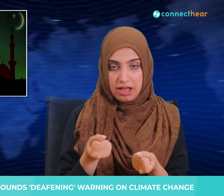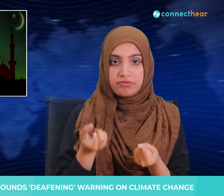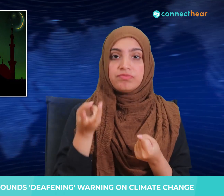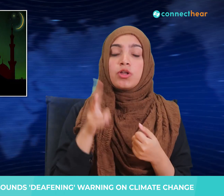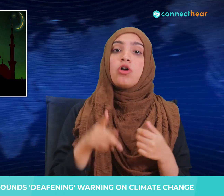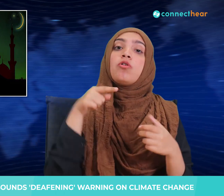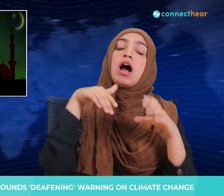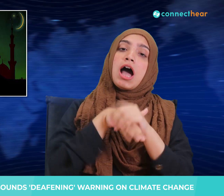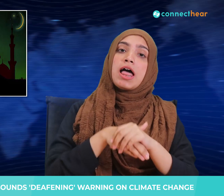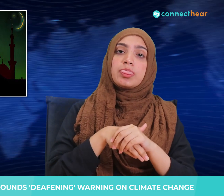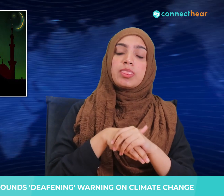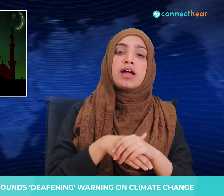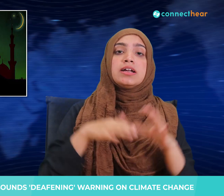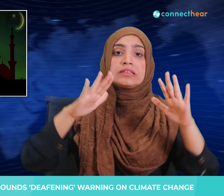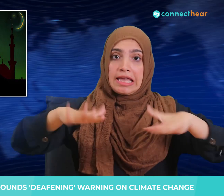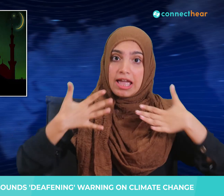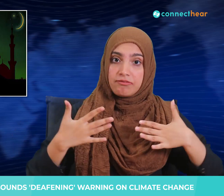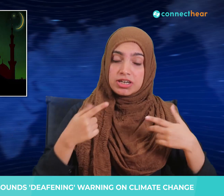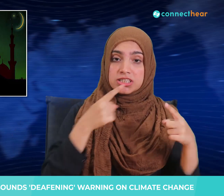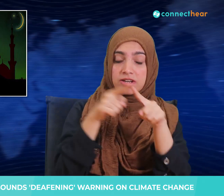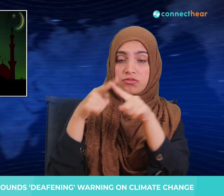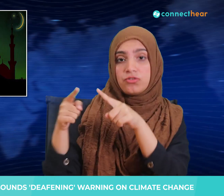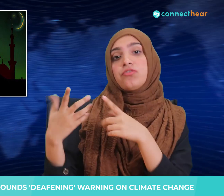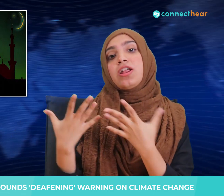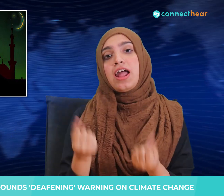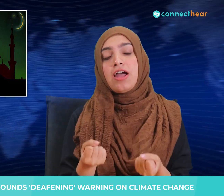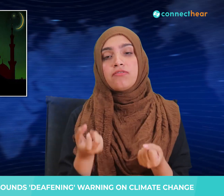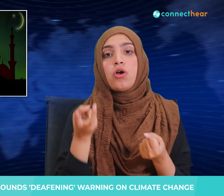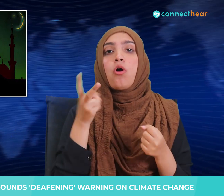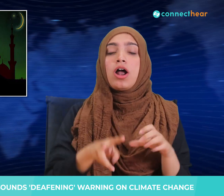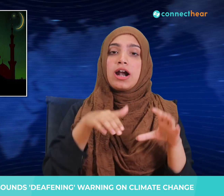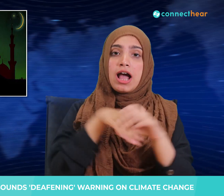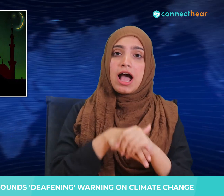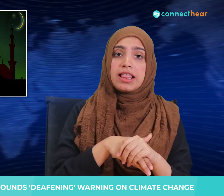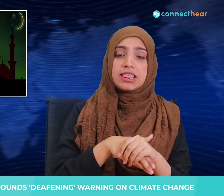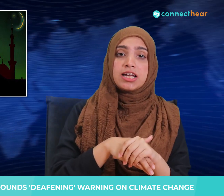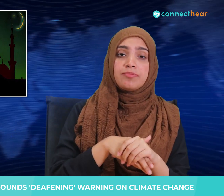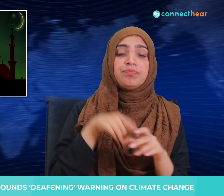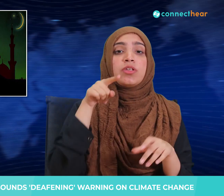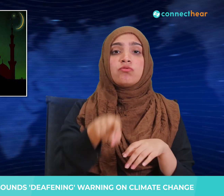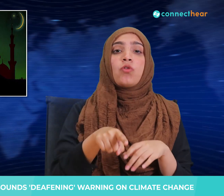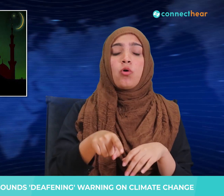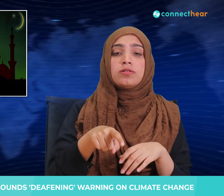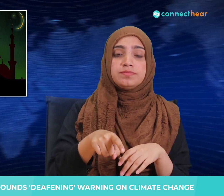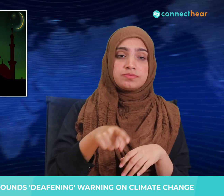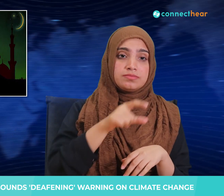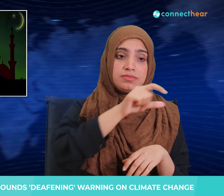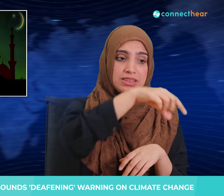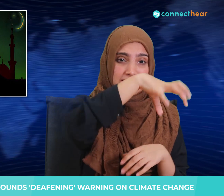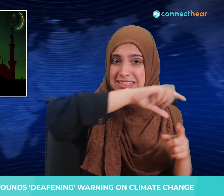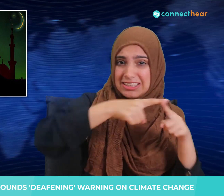believers. The country has seen a raft of attacks at Imam Bargahs and processions in the past.